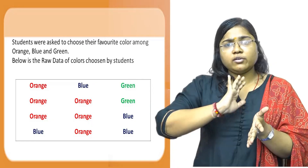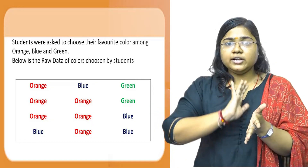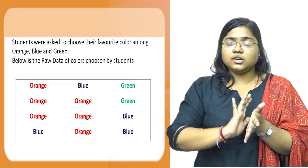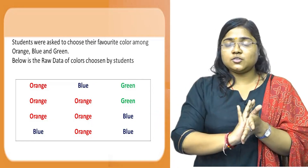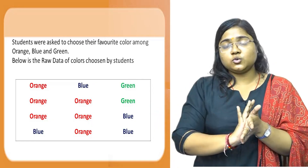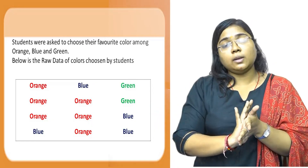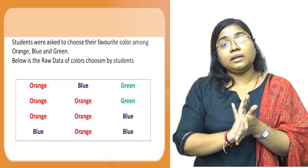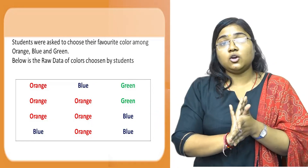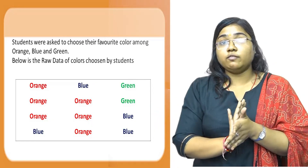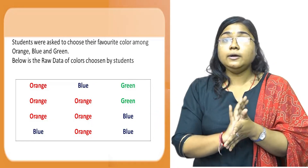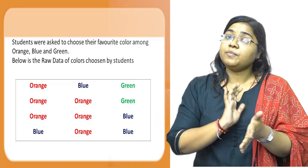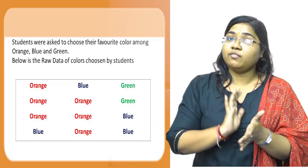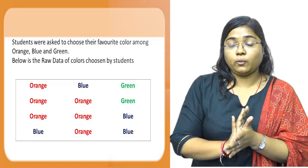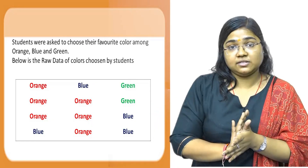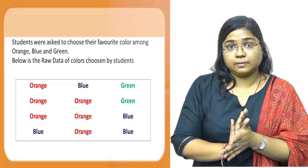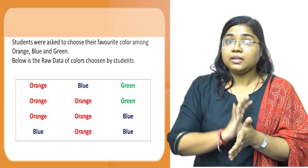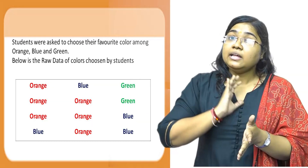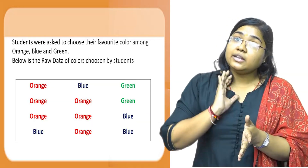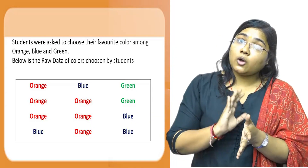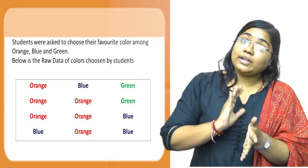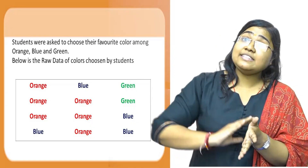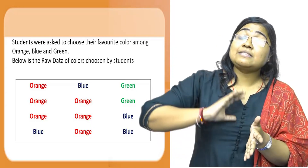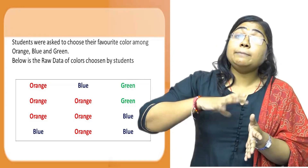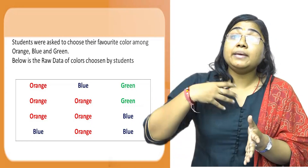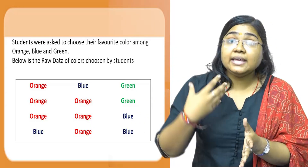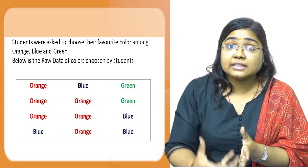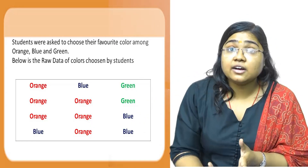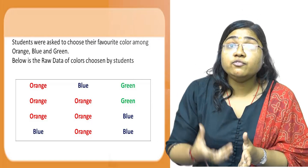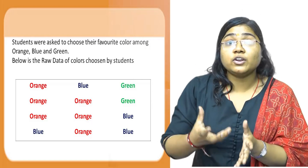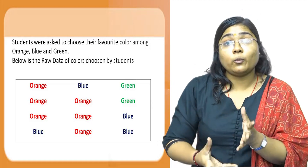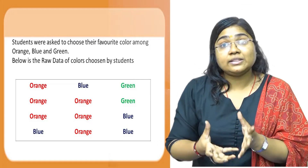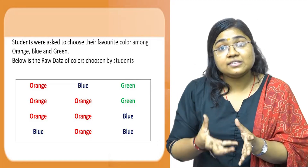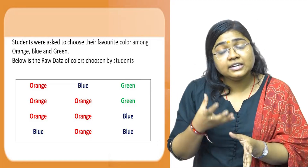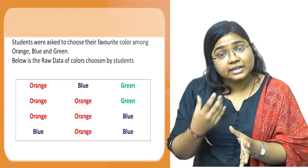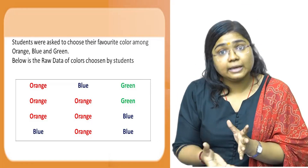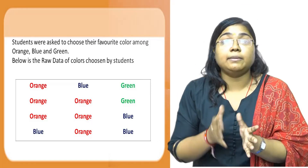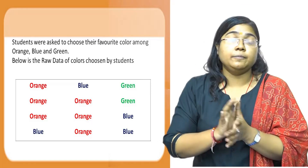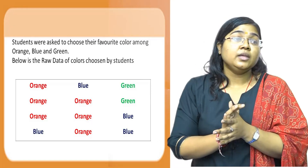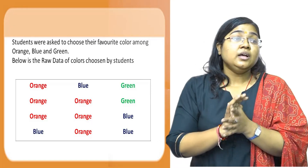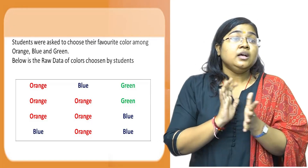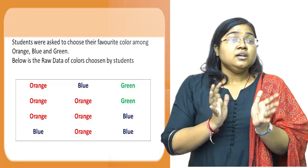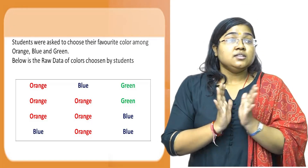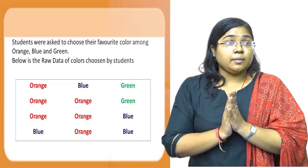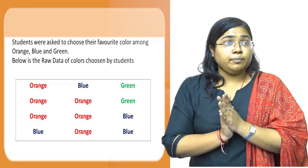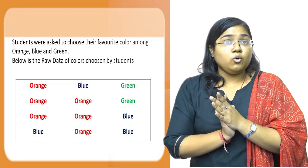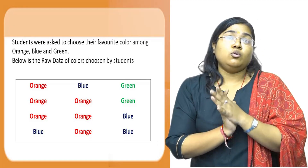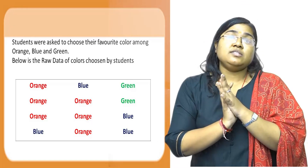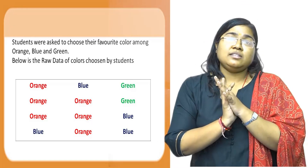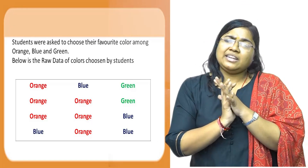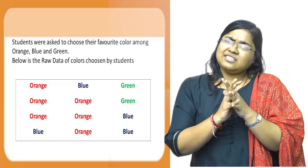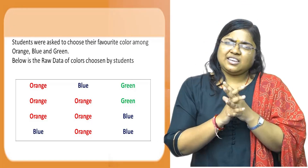We already understood the meaning of the frequency. Now let's make the frequency table.